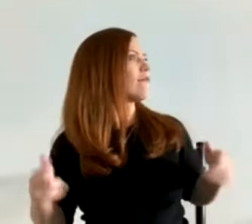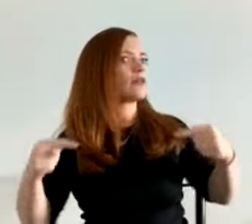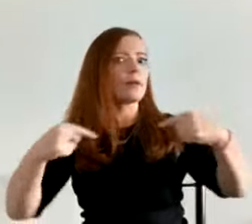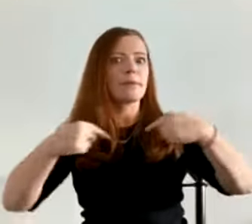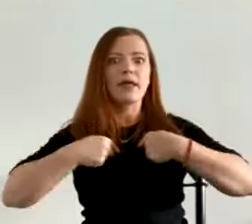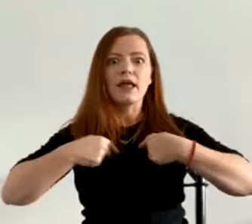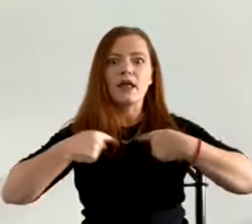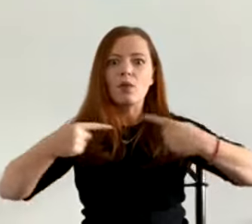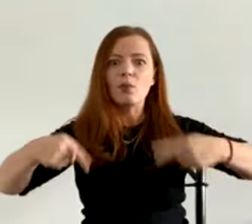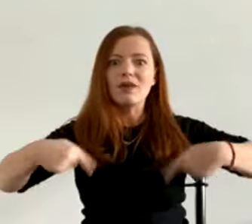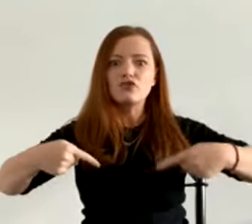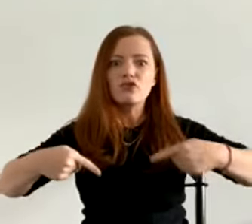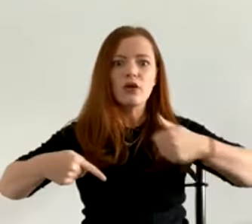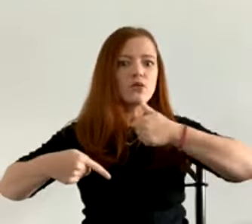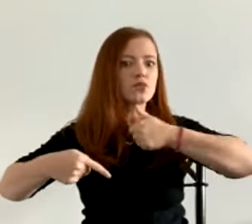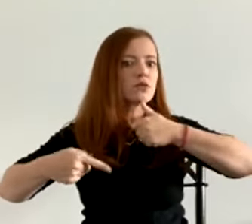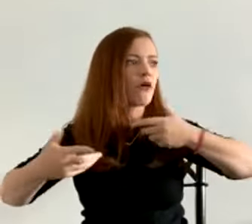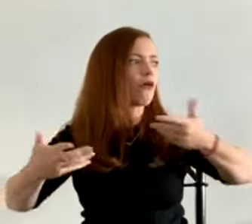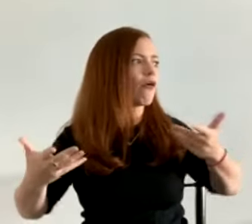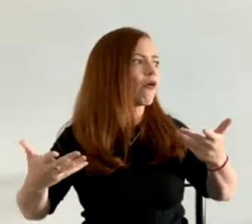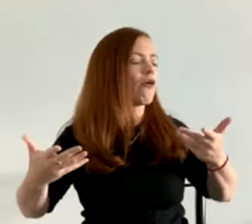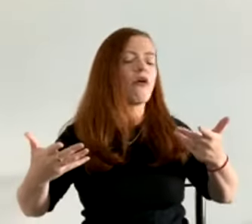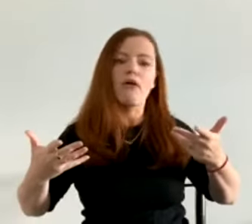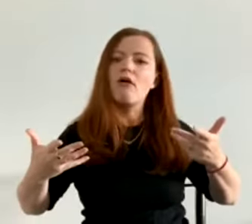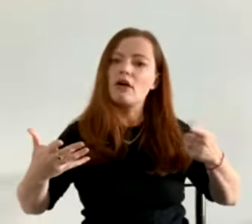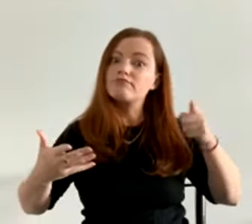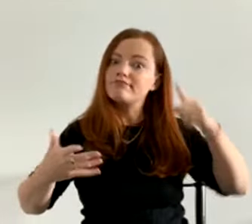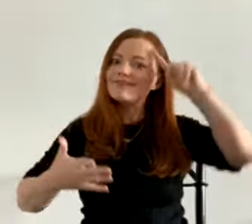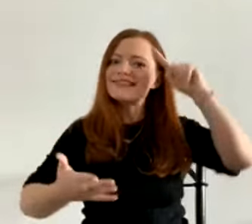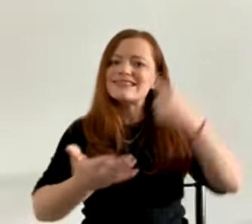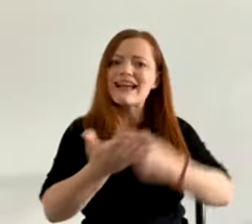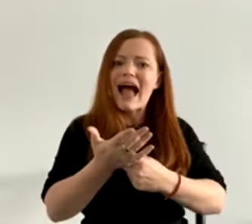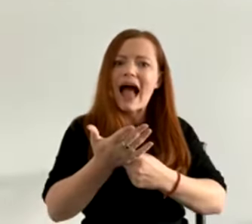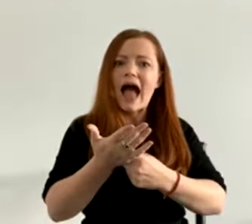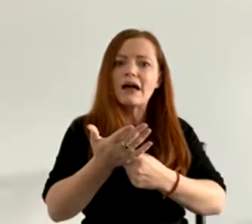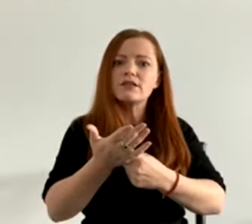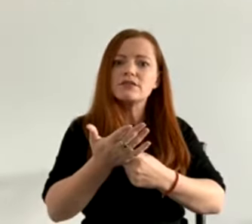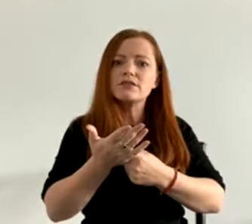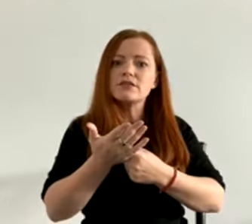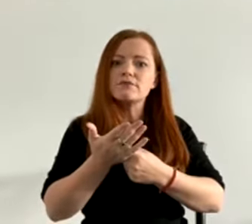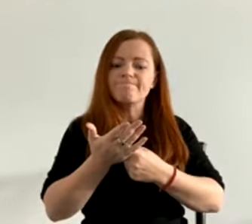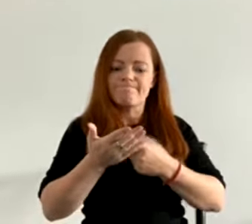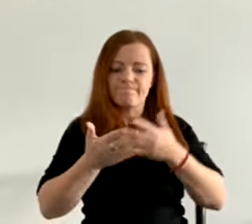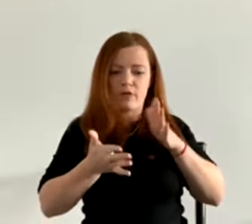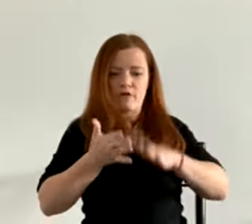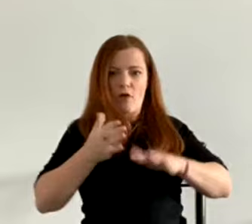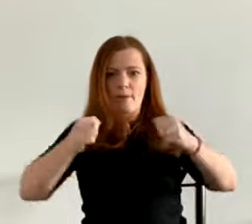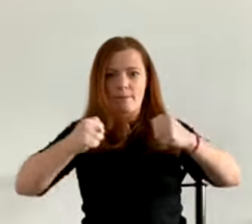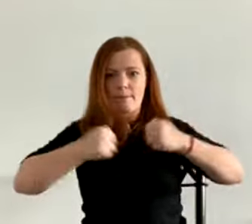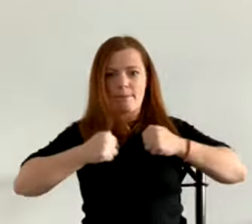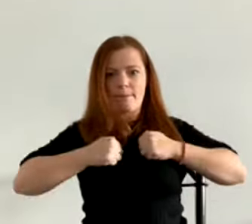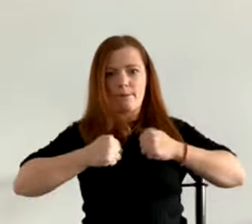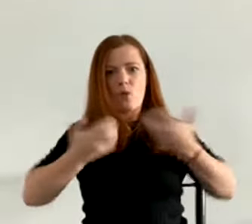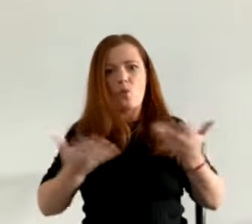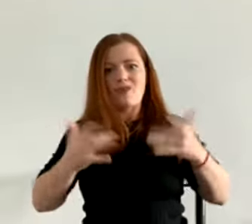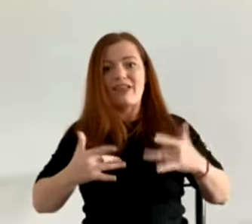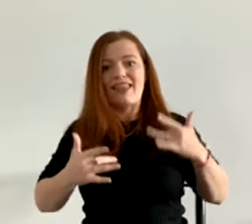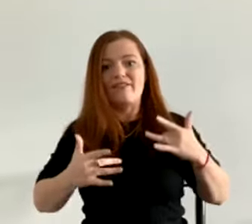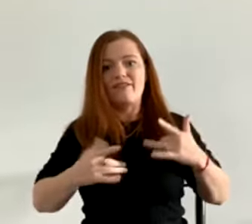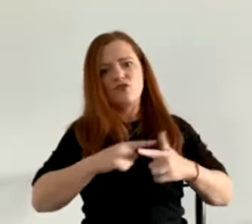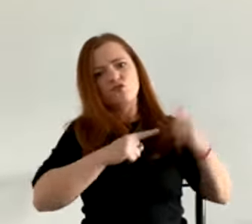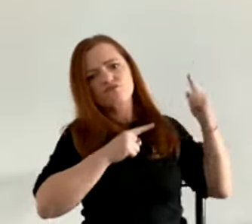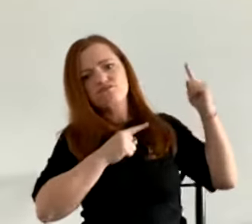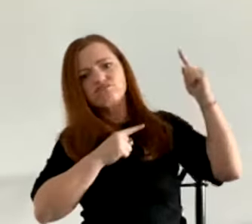he's a wheelchair user, and he decides to set off and trek from where he lives to the other side of the country.